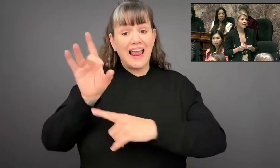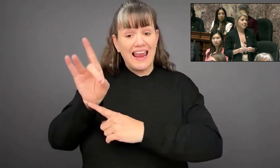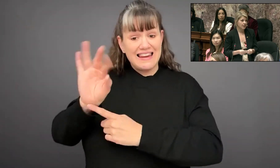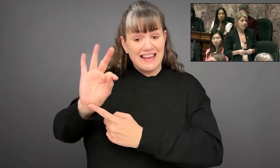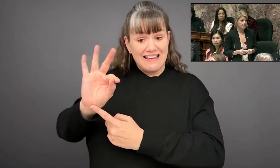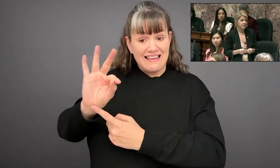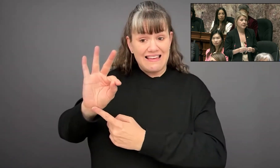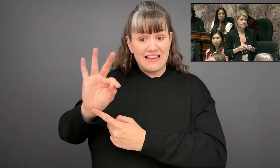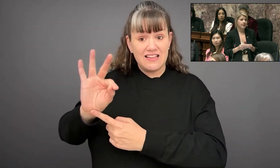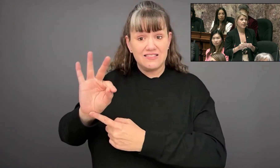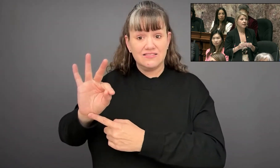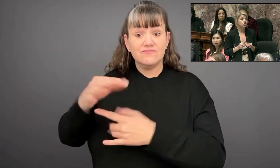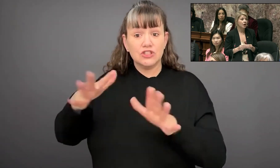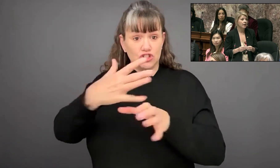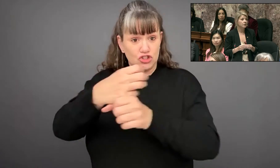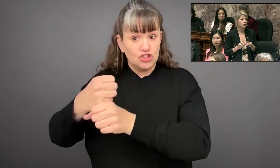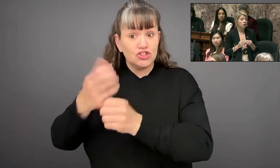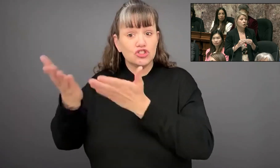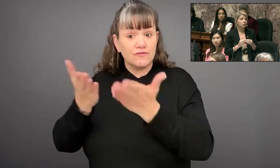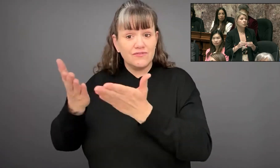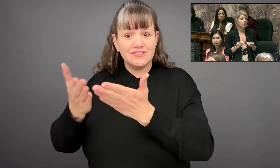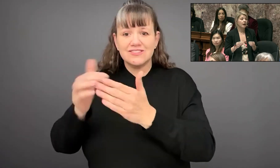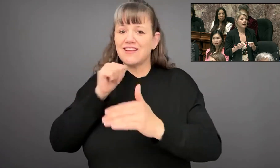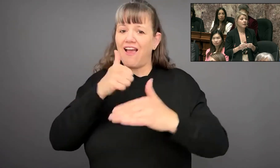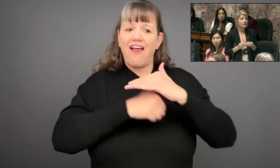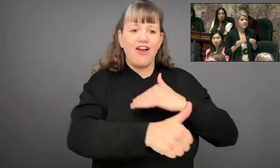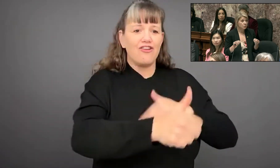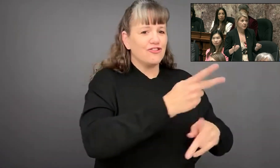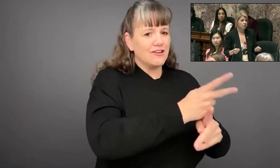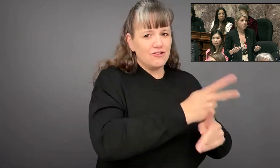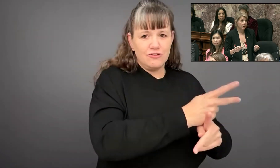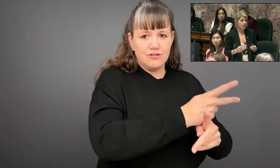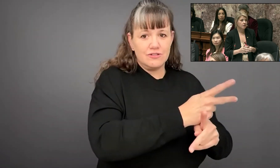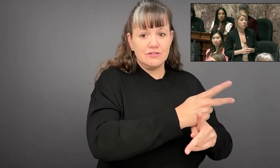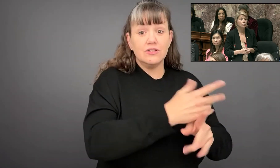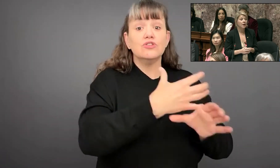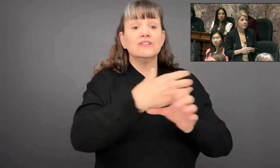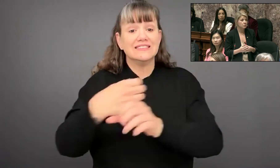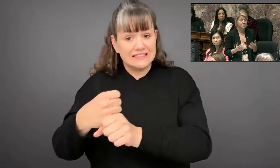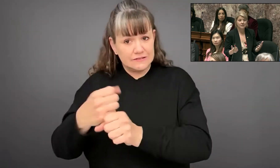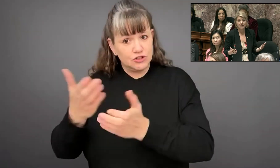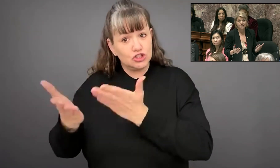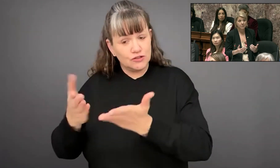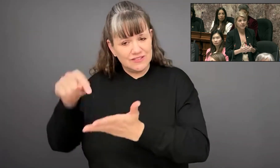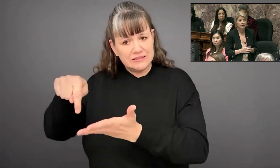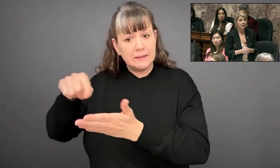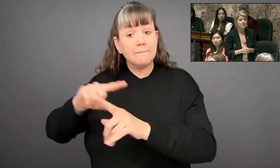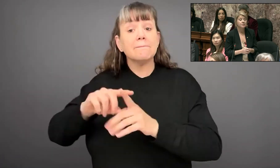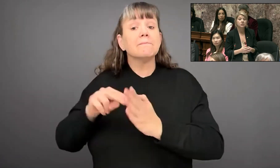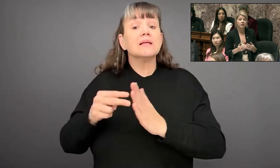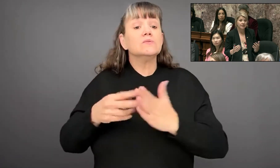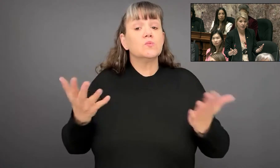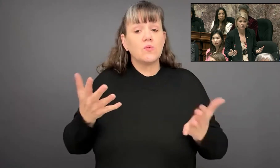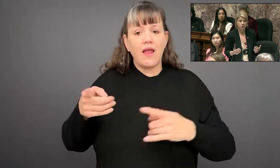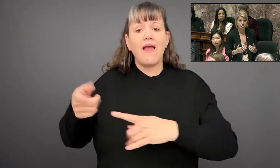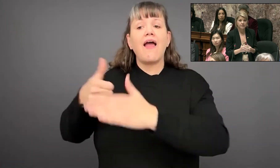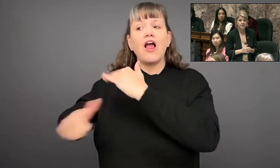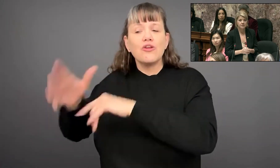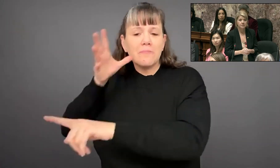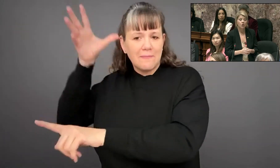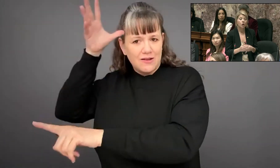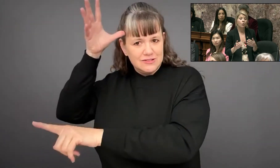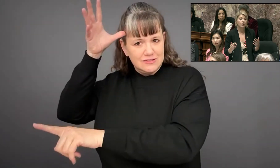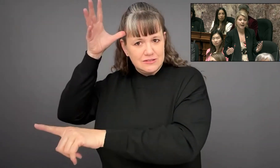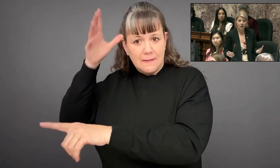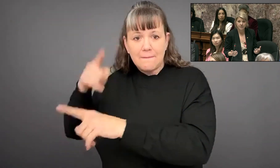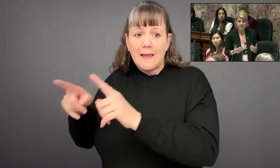What that means is that a child who is with their parent who might be receiving something like speech and language